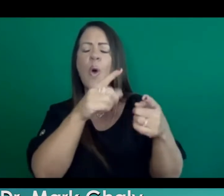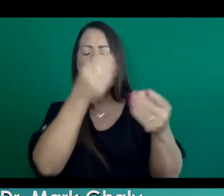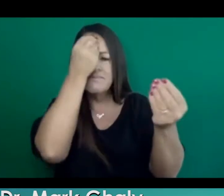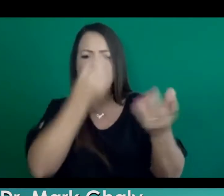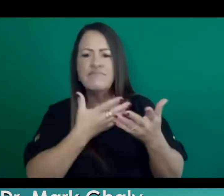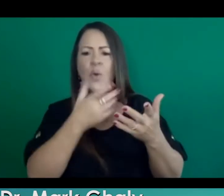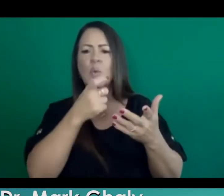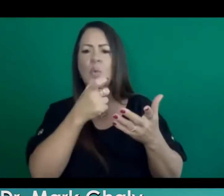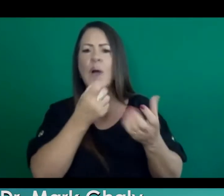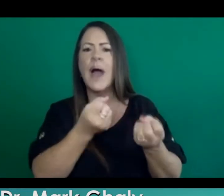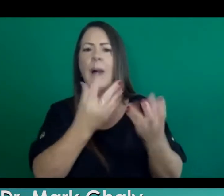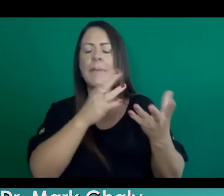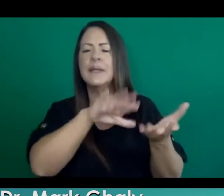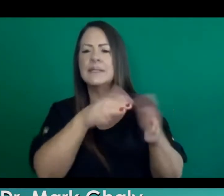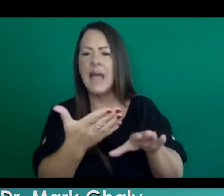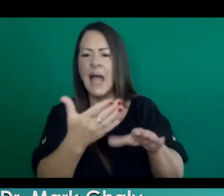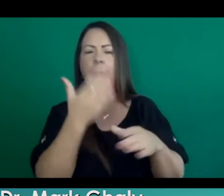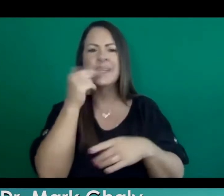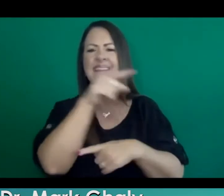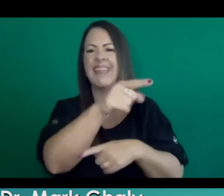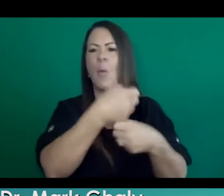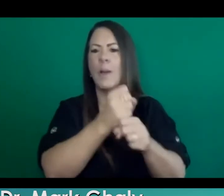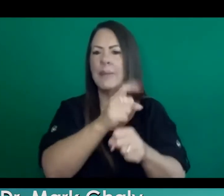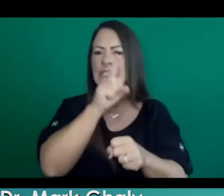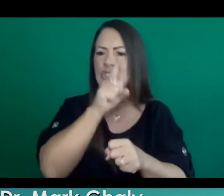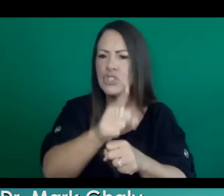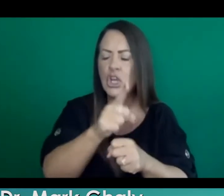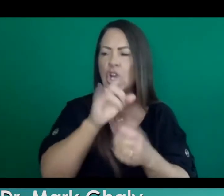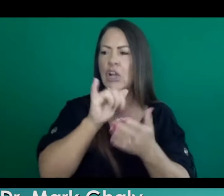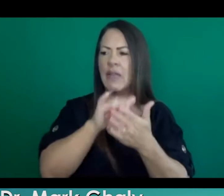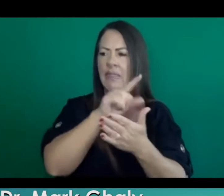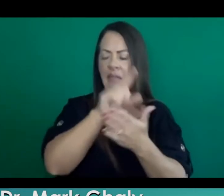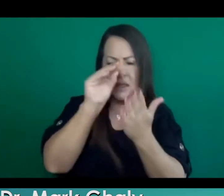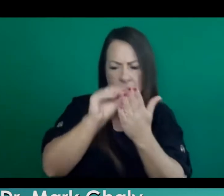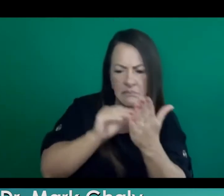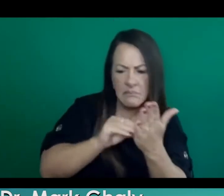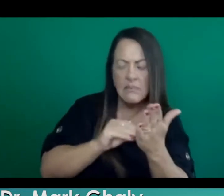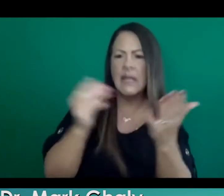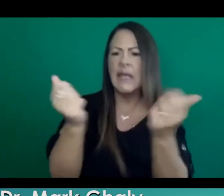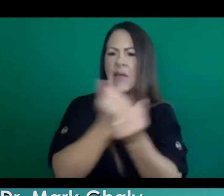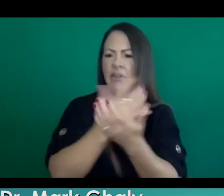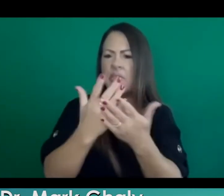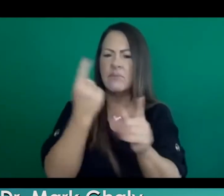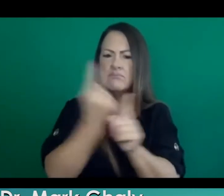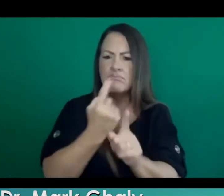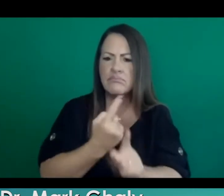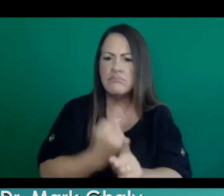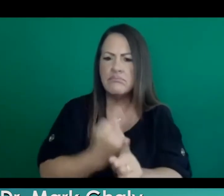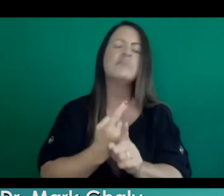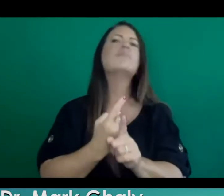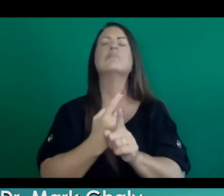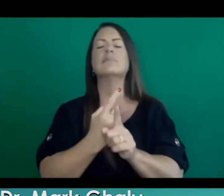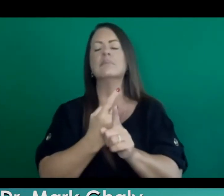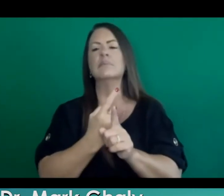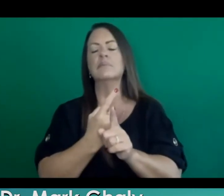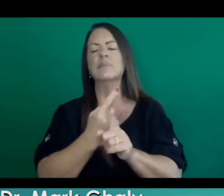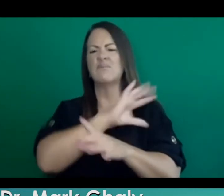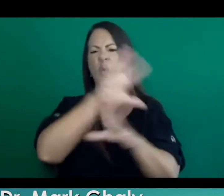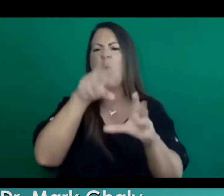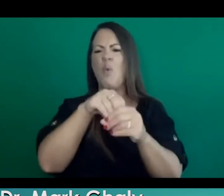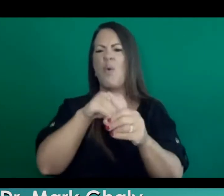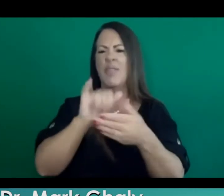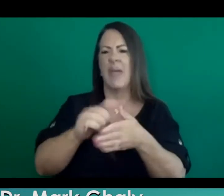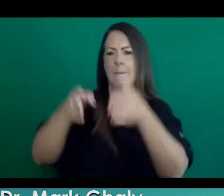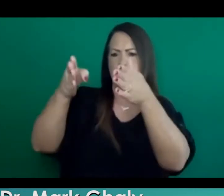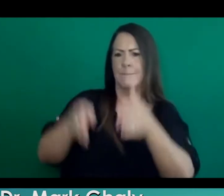because they want to make sure that there's a complete information about all of the demographics associated with the